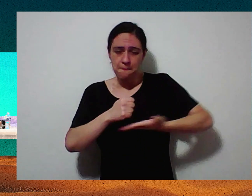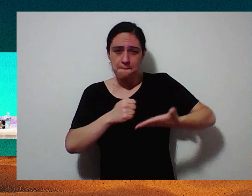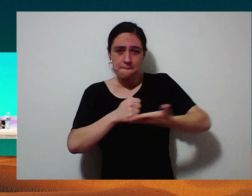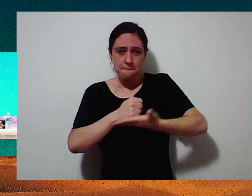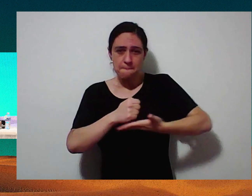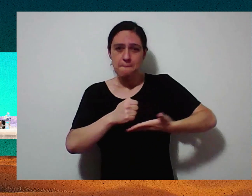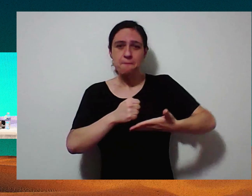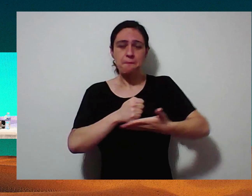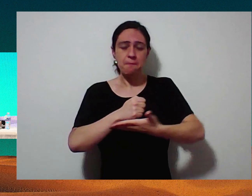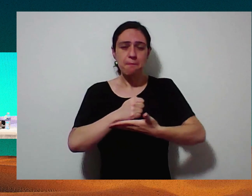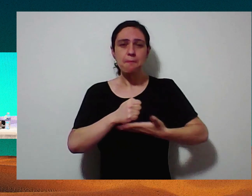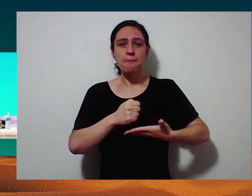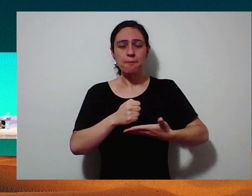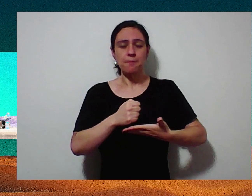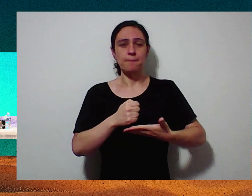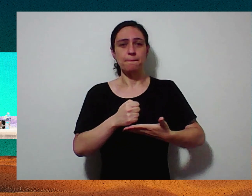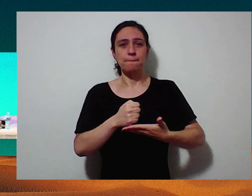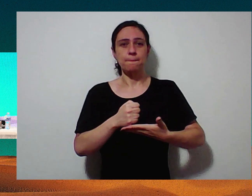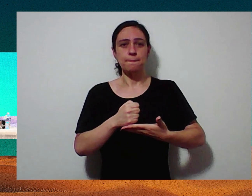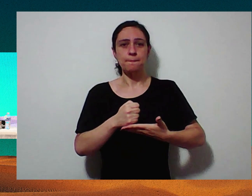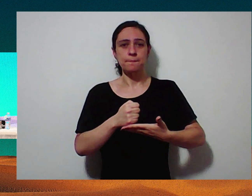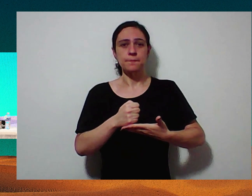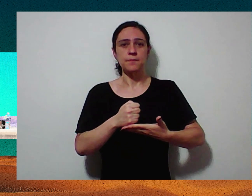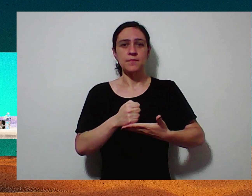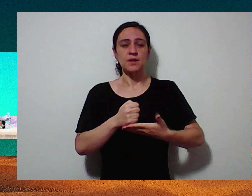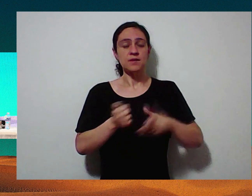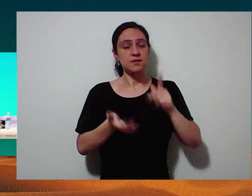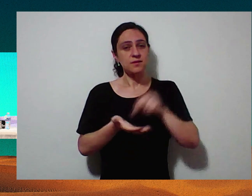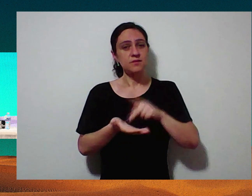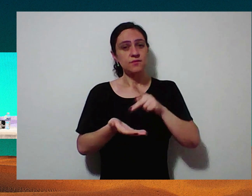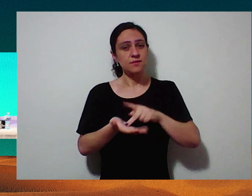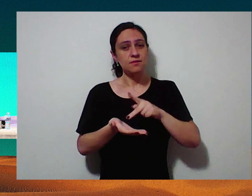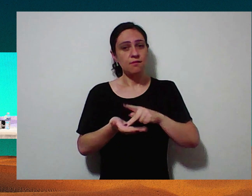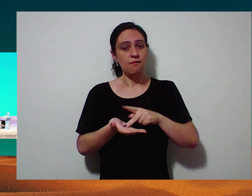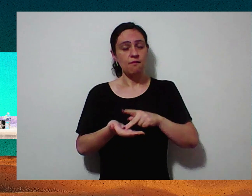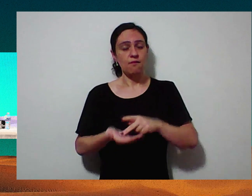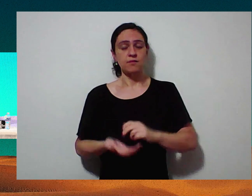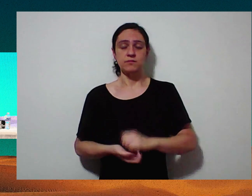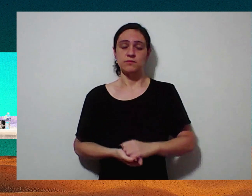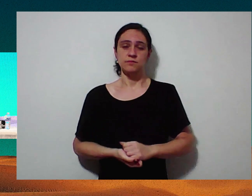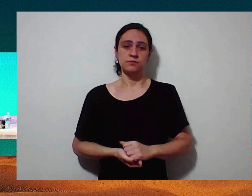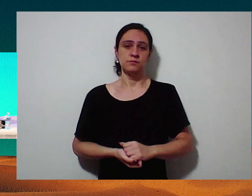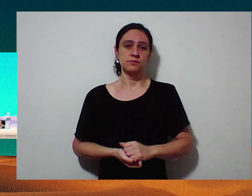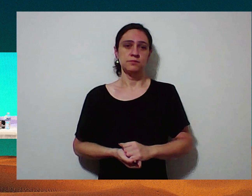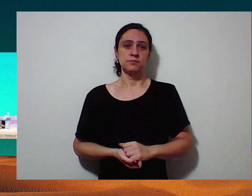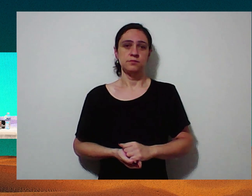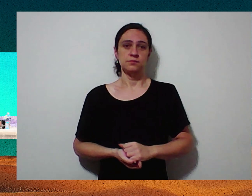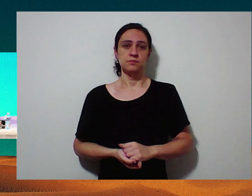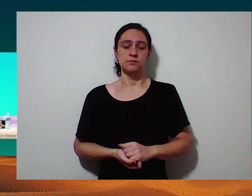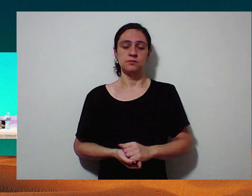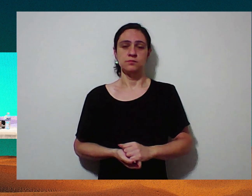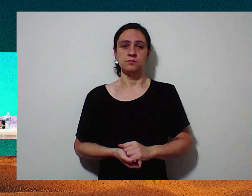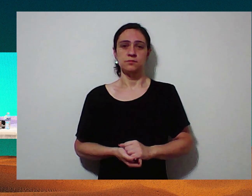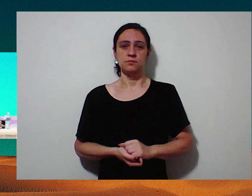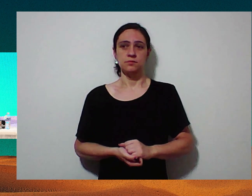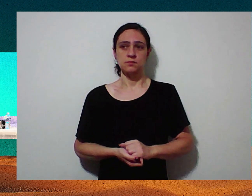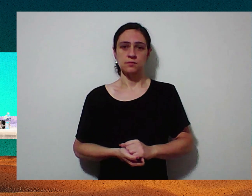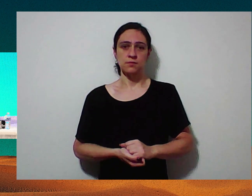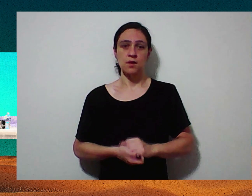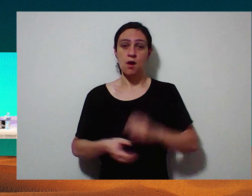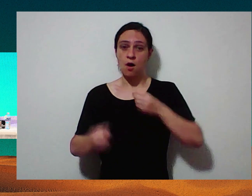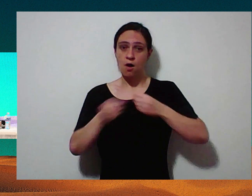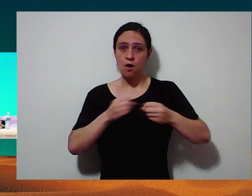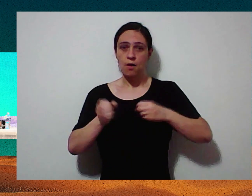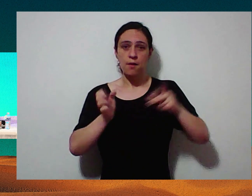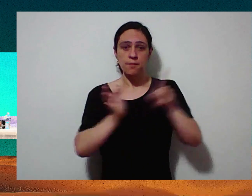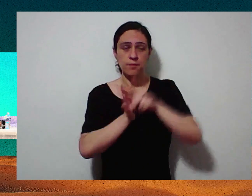do verdadeiro princípio cristão. Do you understand that? That's the true Christian principle, Para fazer a obra de Deus. to do God's work.